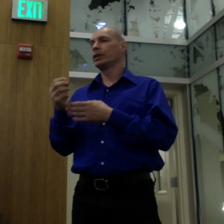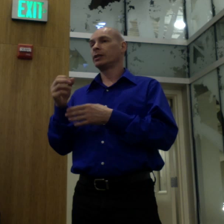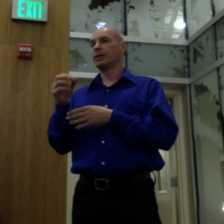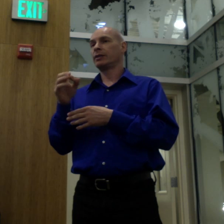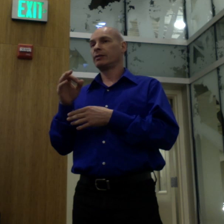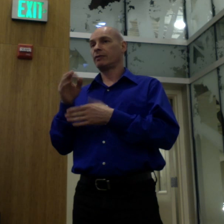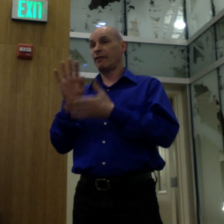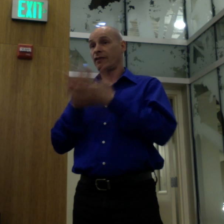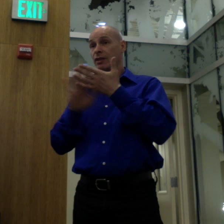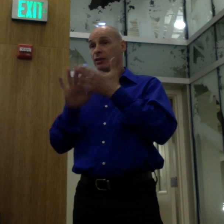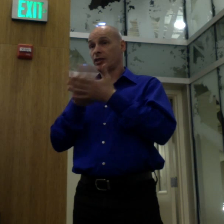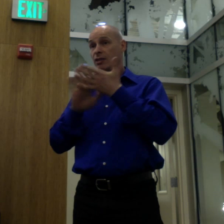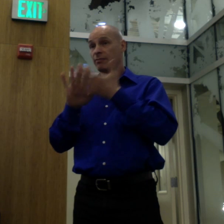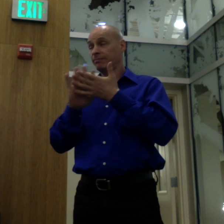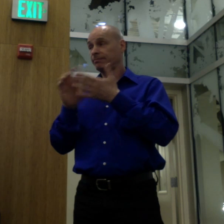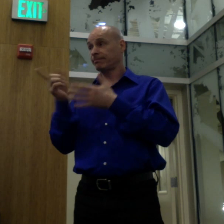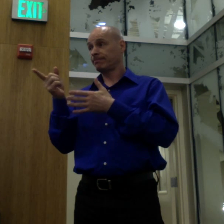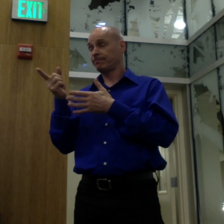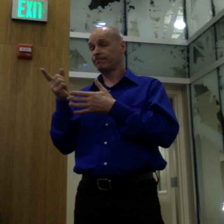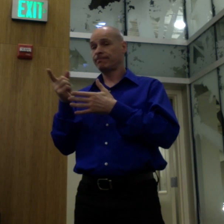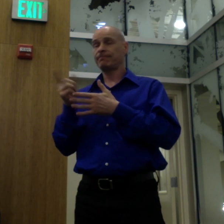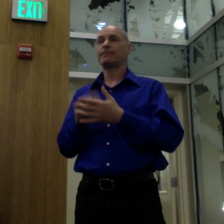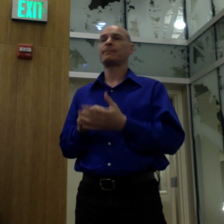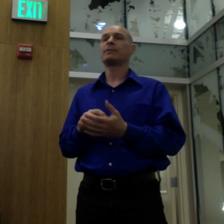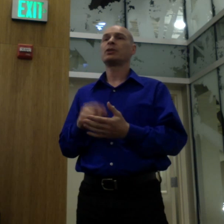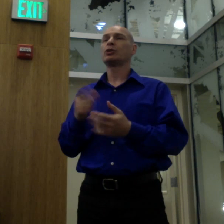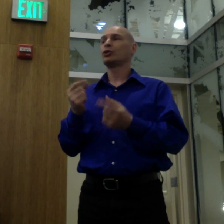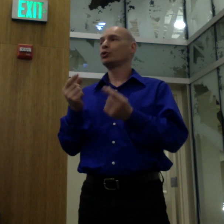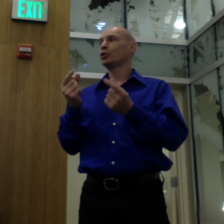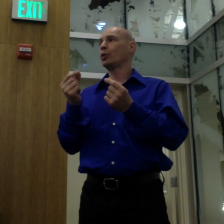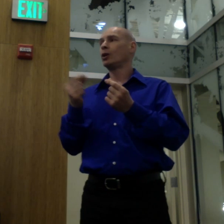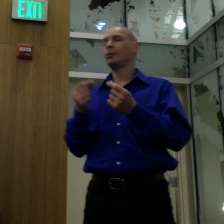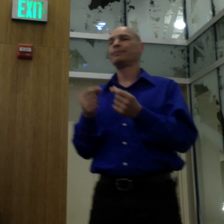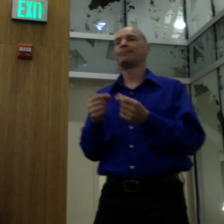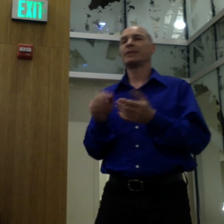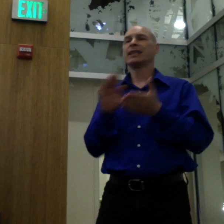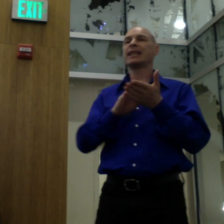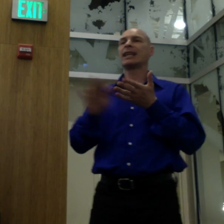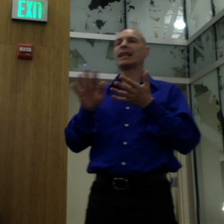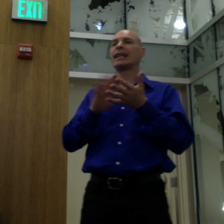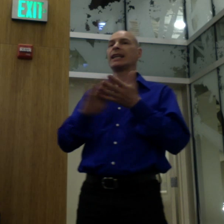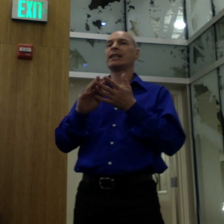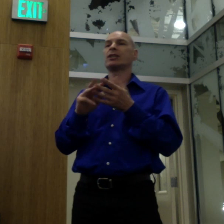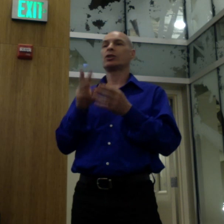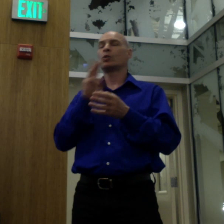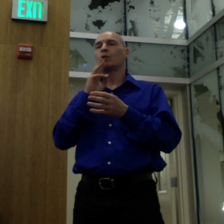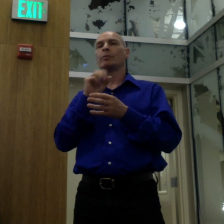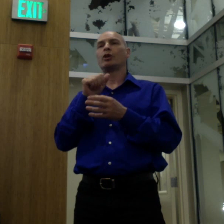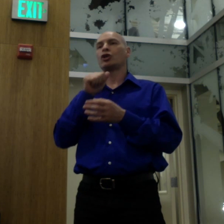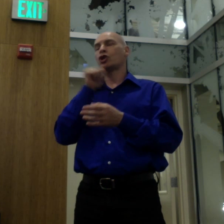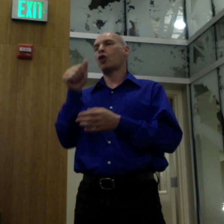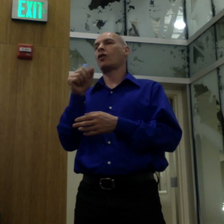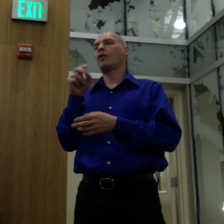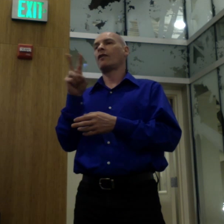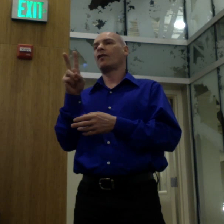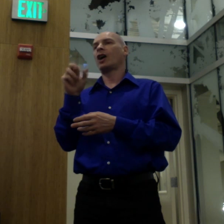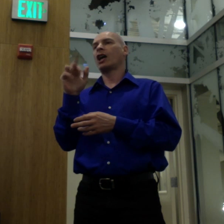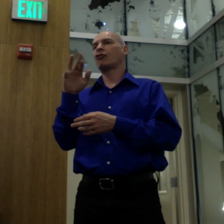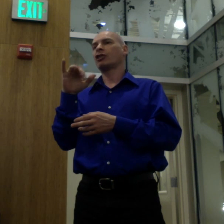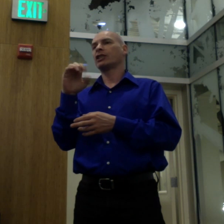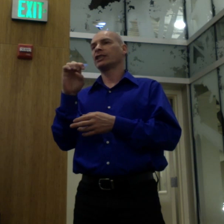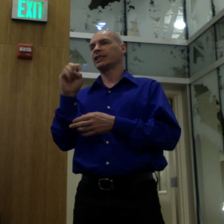filters. A filter is going to take care of everything except for water viruses. Now,